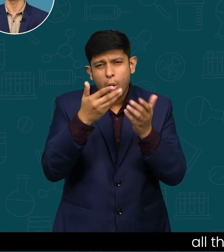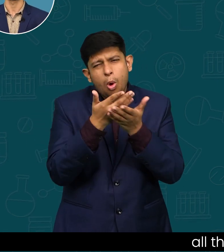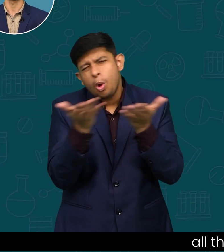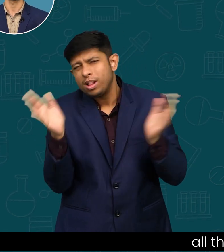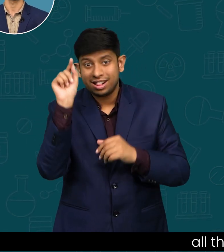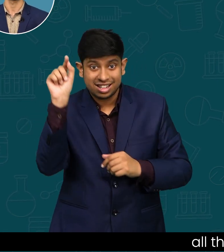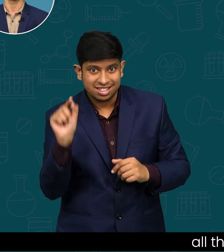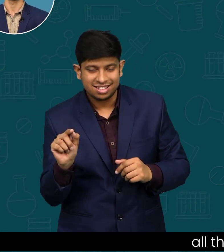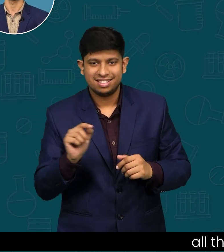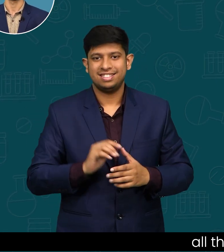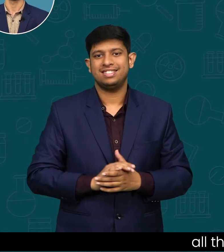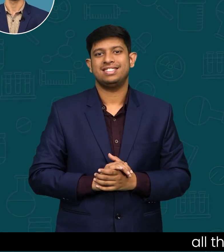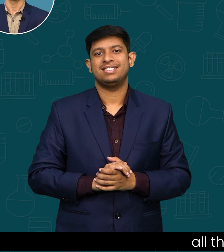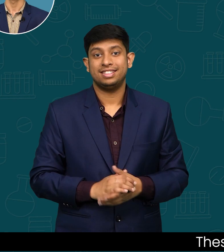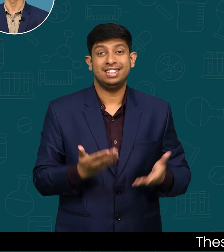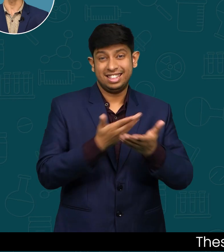elements.